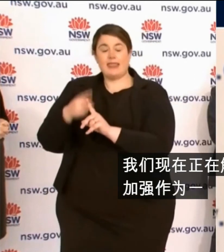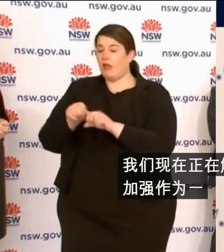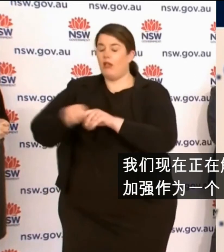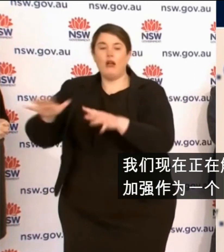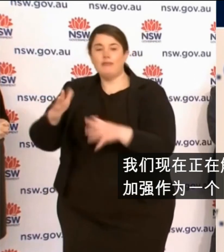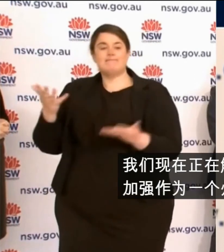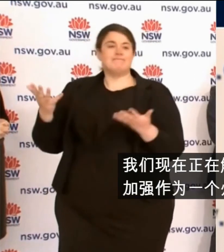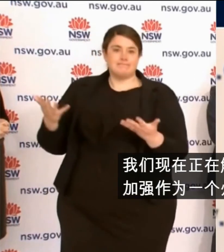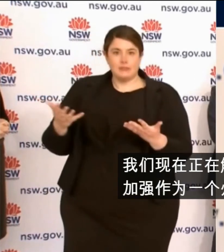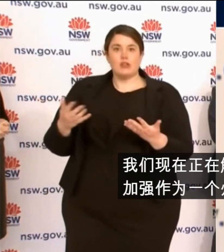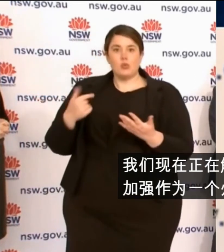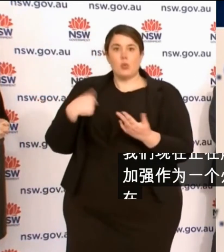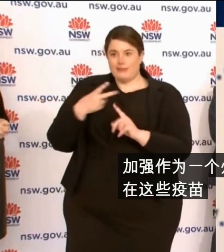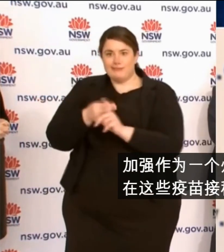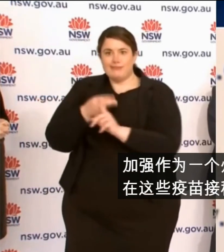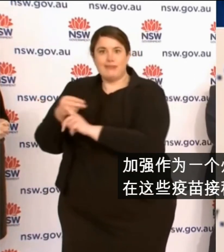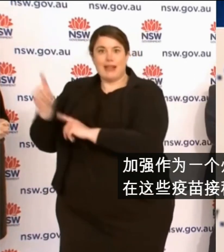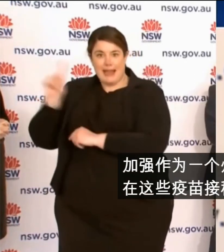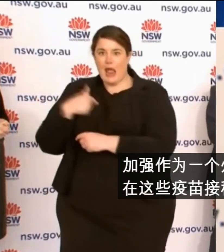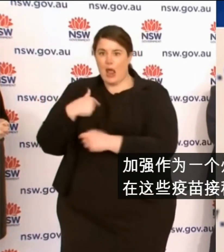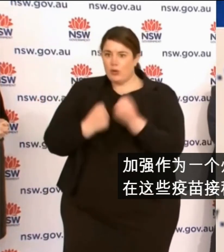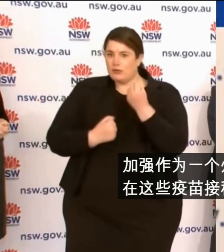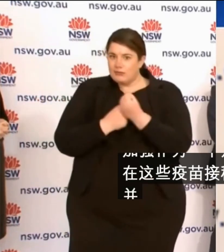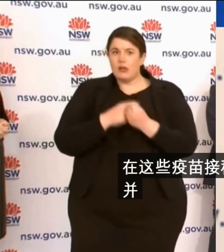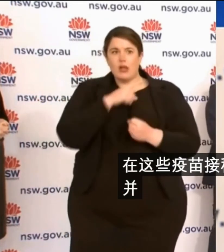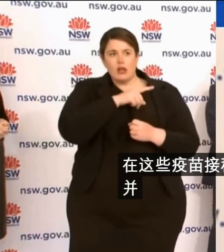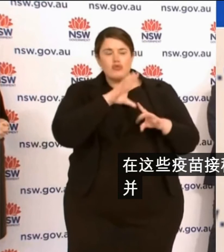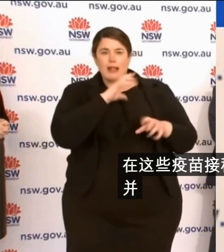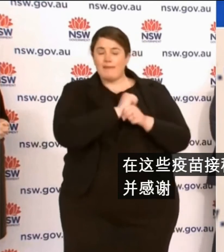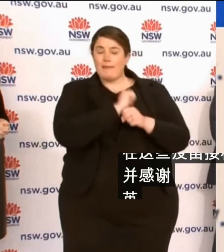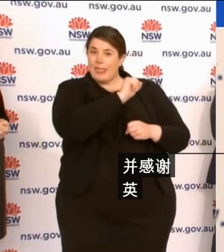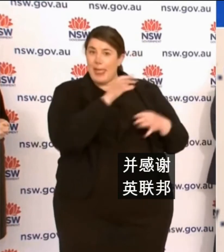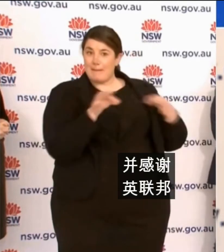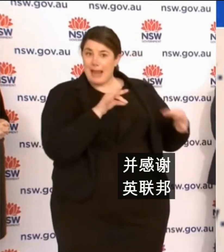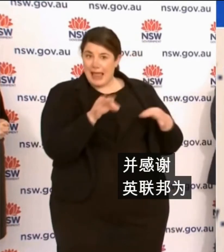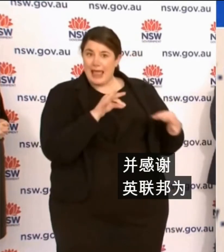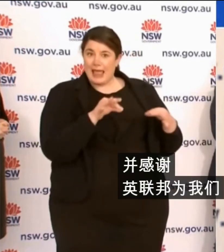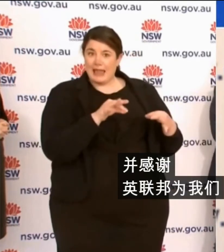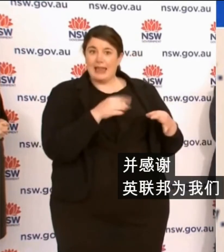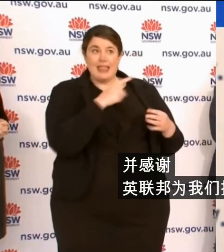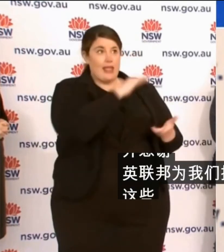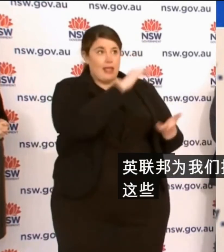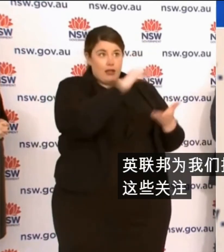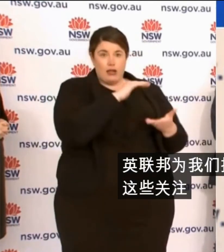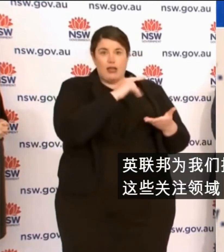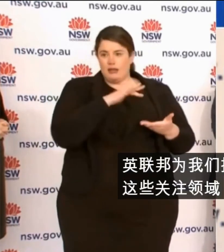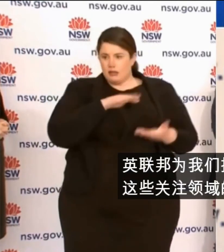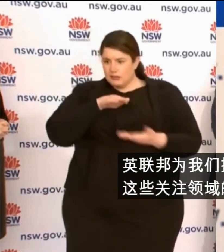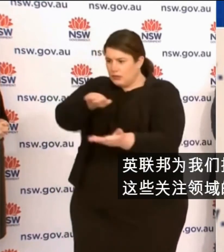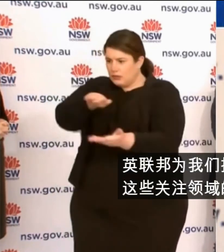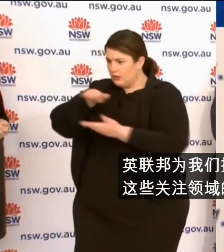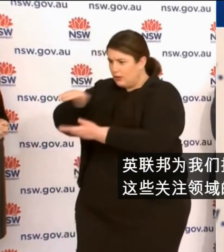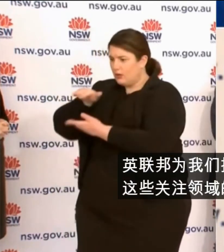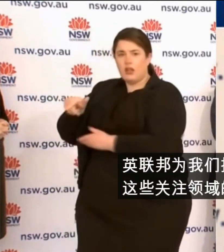as a state and supporting the Commonwealth in those vaccination programs, and thank you to the Commonwealth for getting us vaccines to those areas